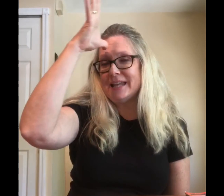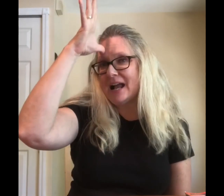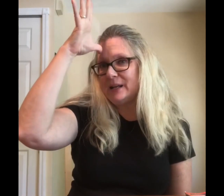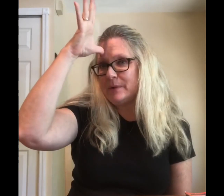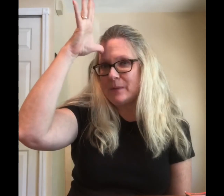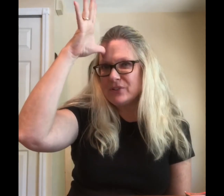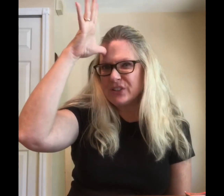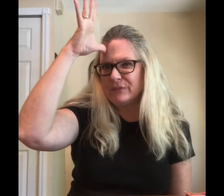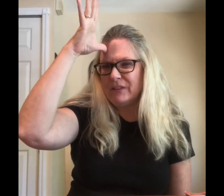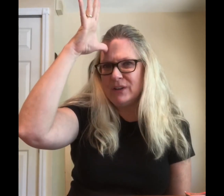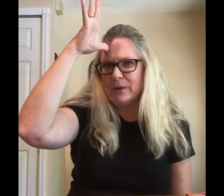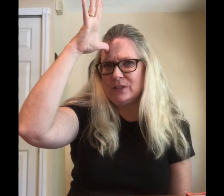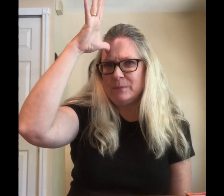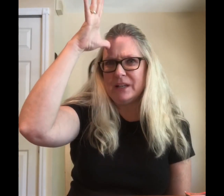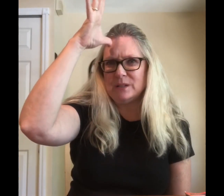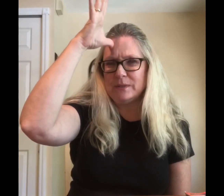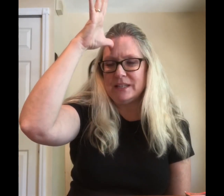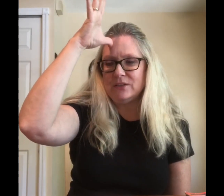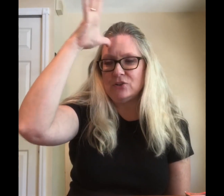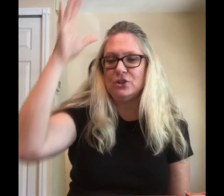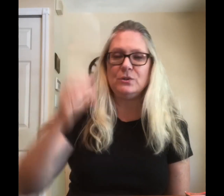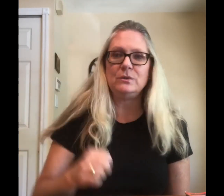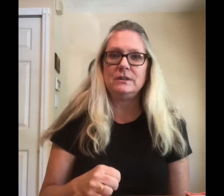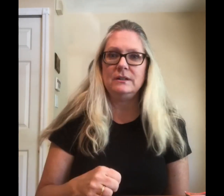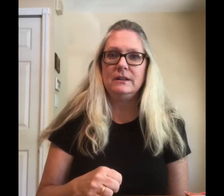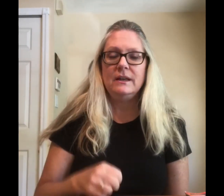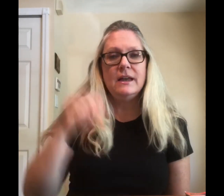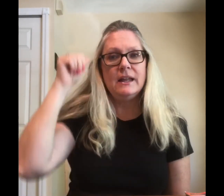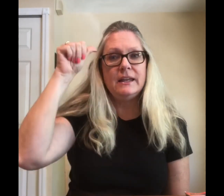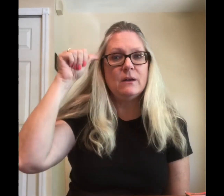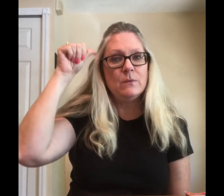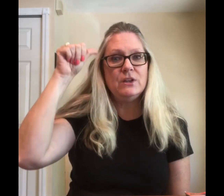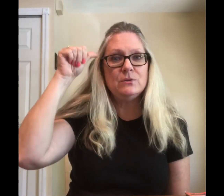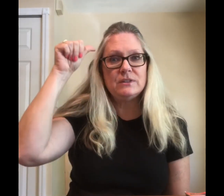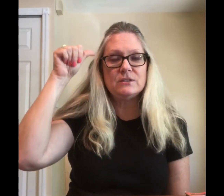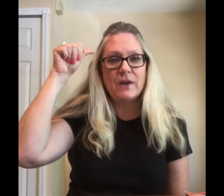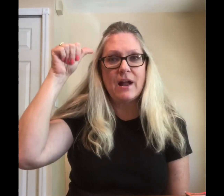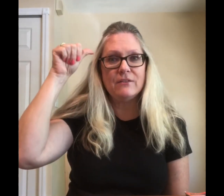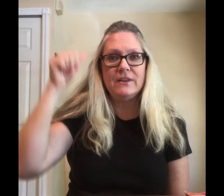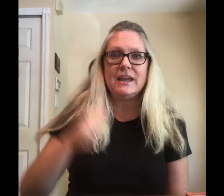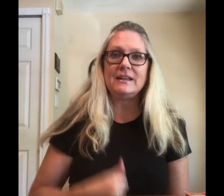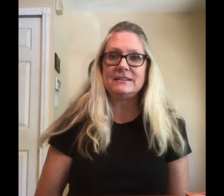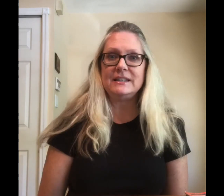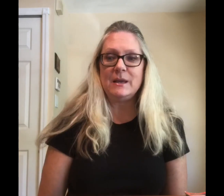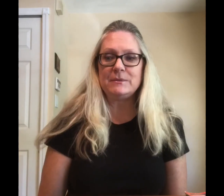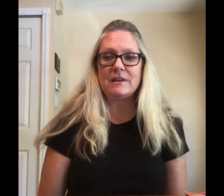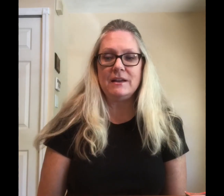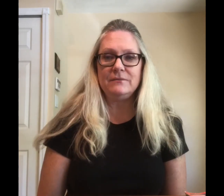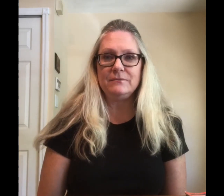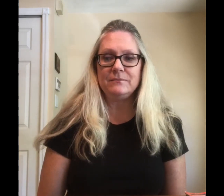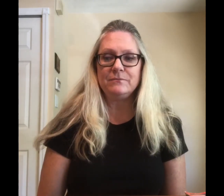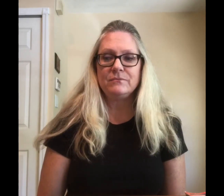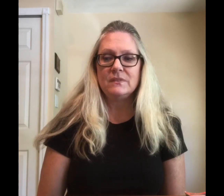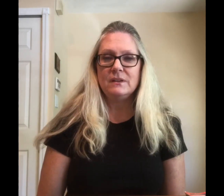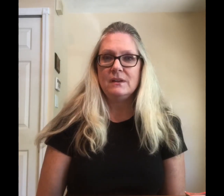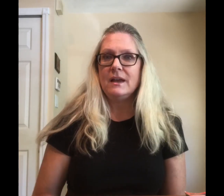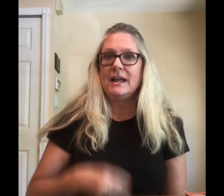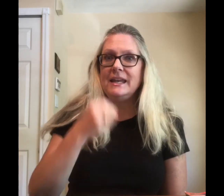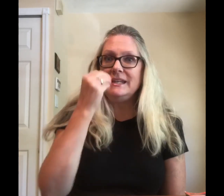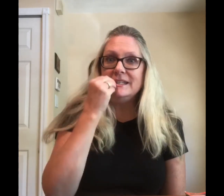but I'm just going to review it because it was in there too. And again, we use this for Alfie as the name sign. And he did get